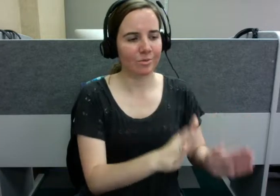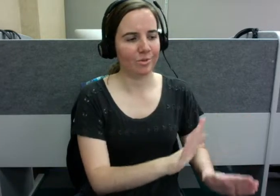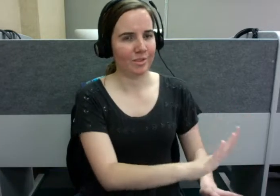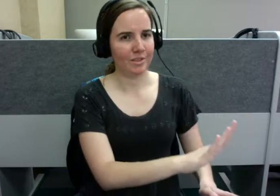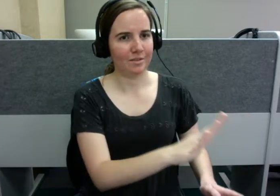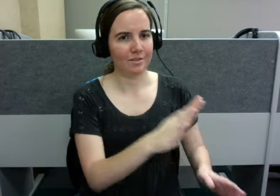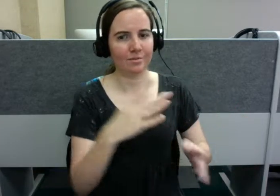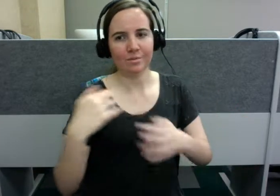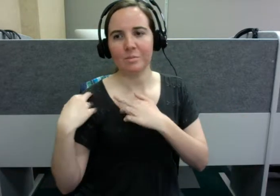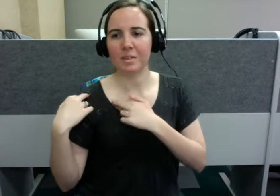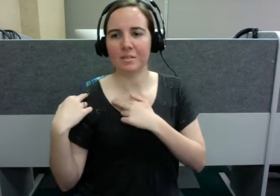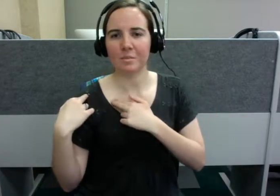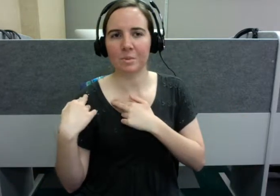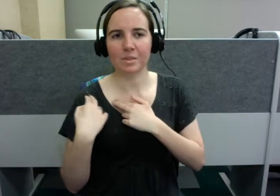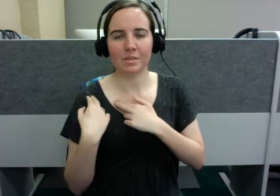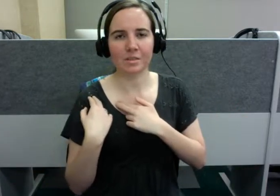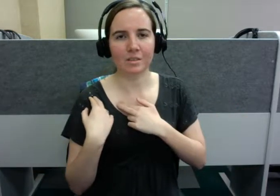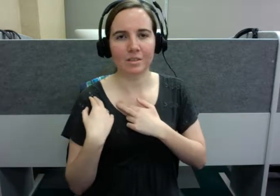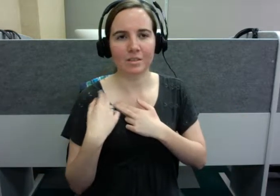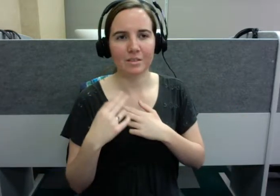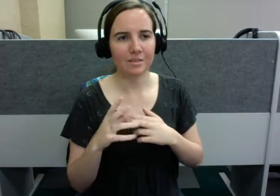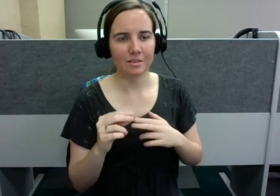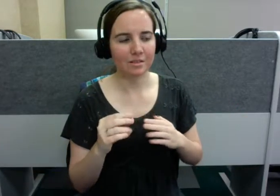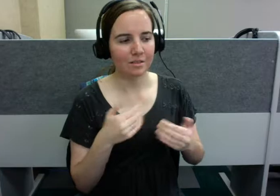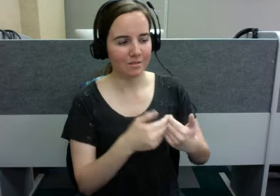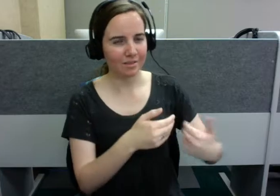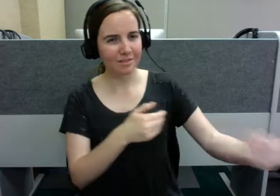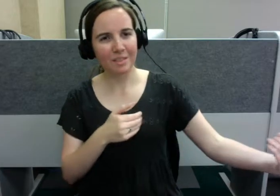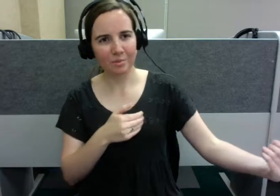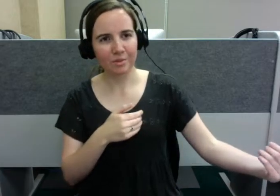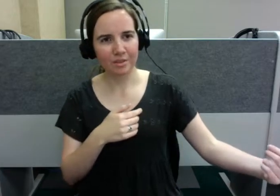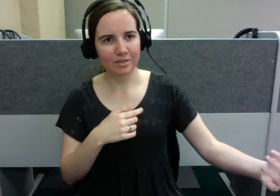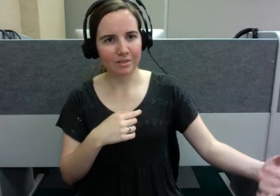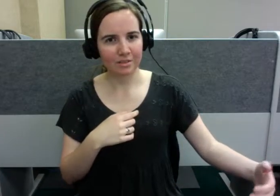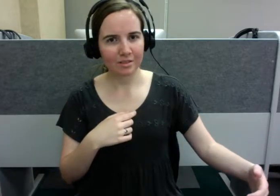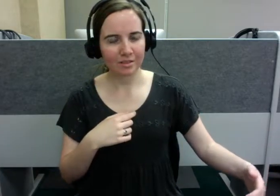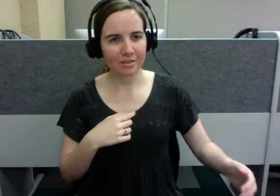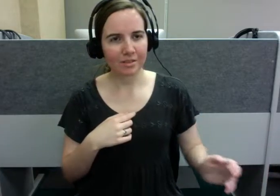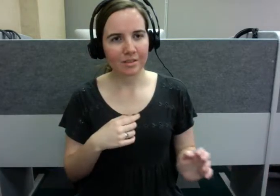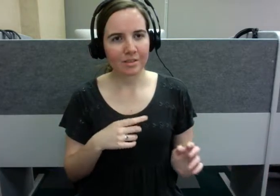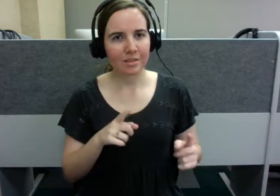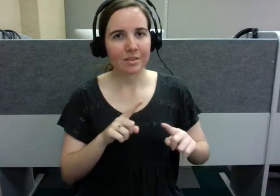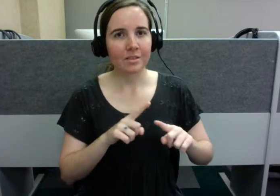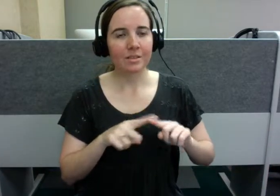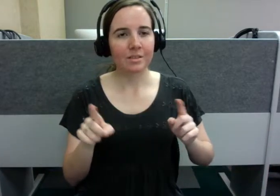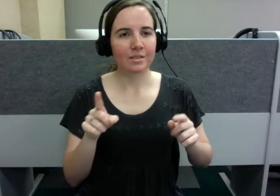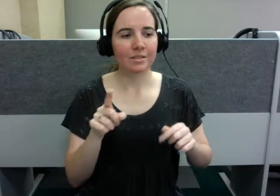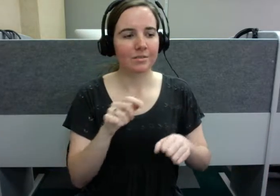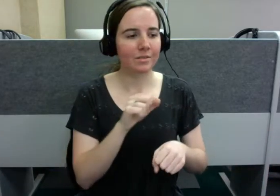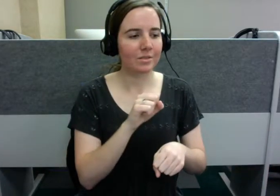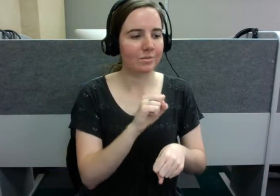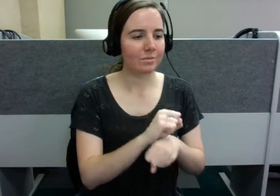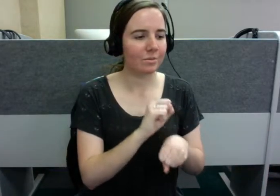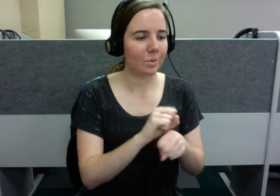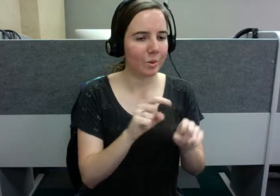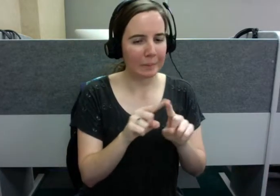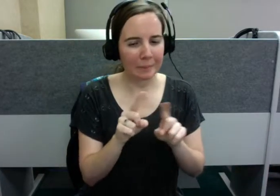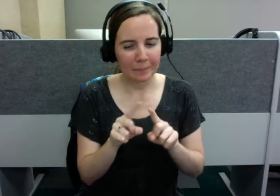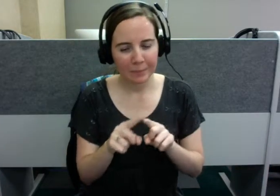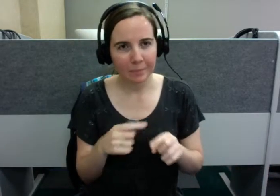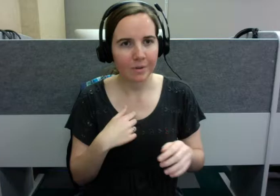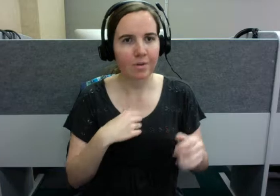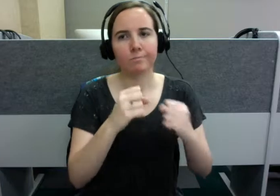as though it's our own and vice versa. Anyhow, a whole lot of things. I could talk at length about the many little distinctions we made and the endless list of ways that I